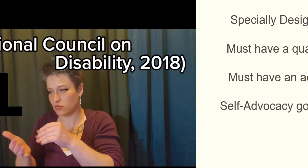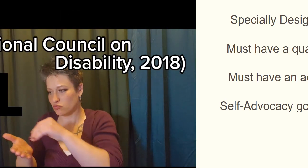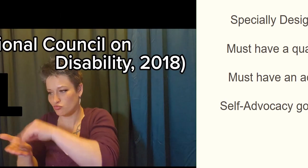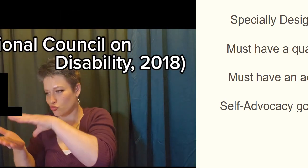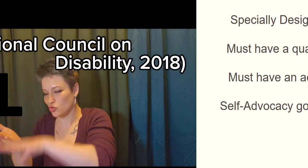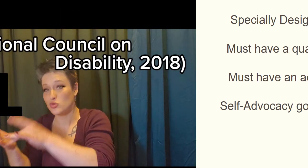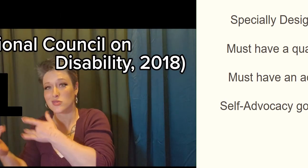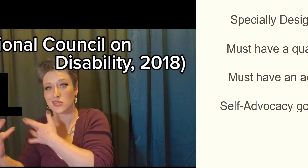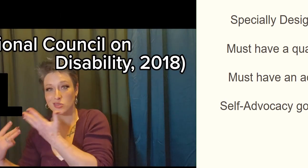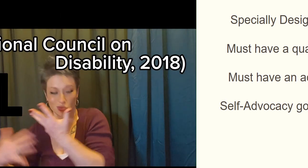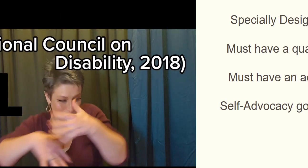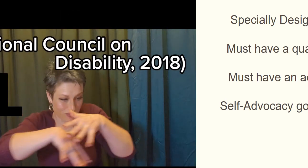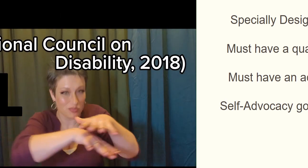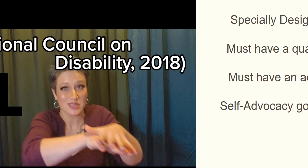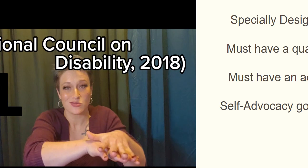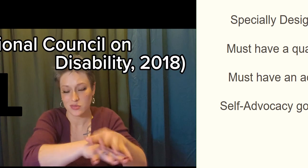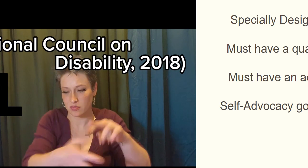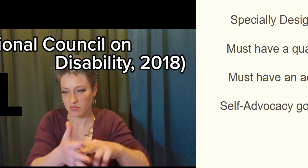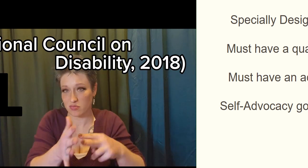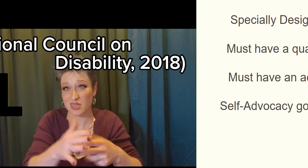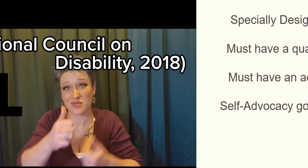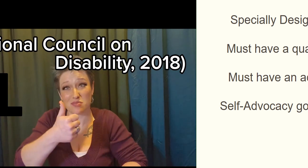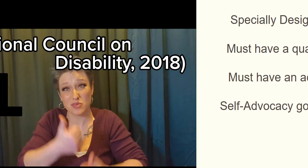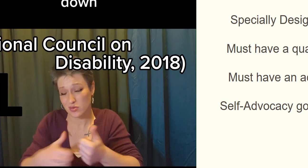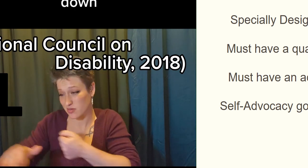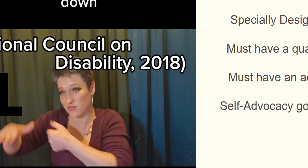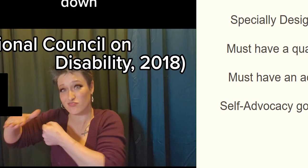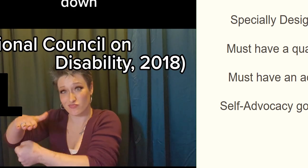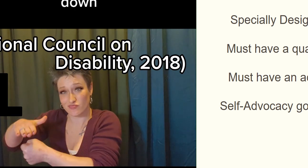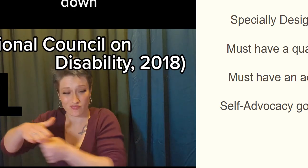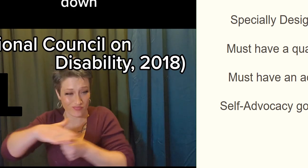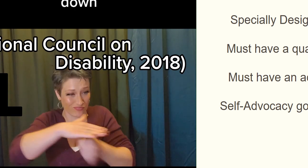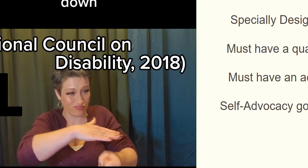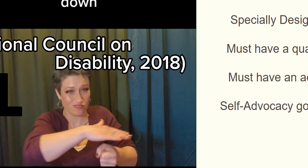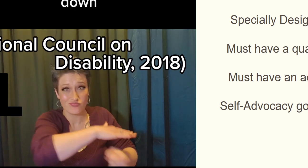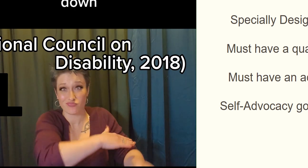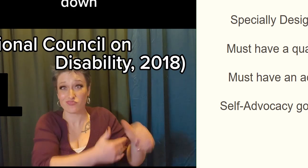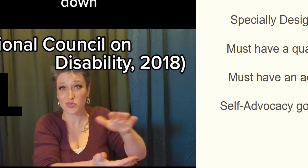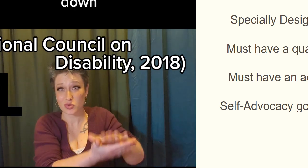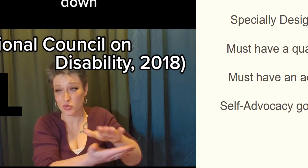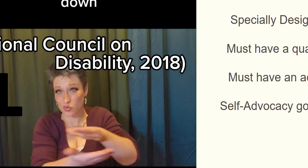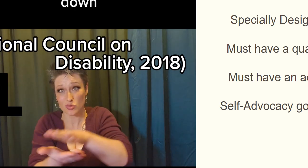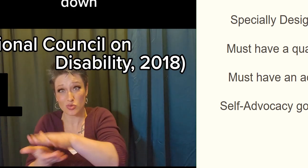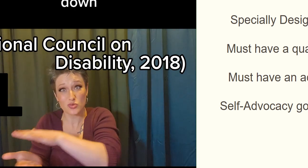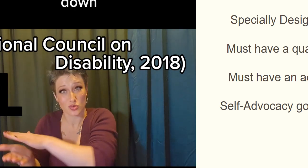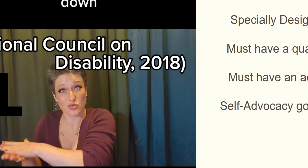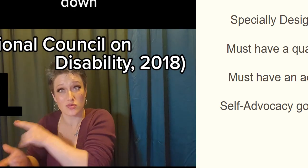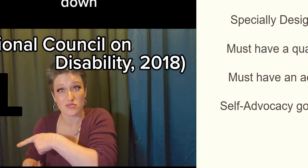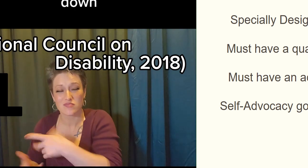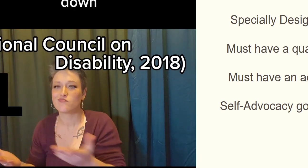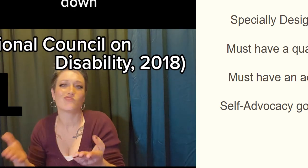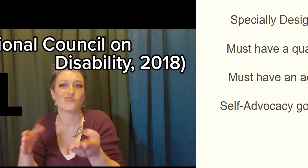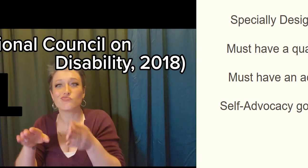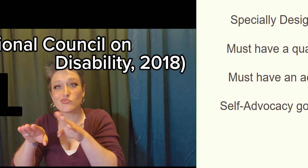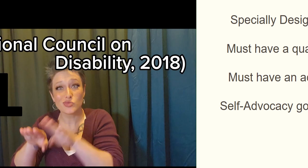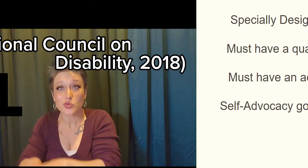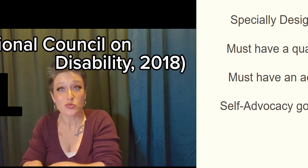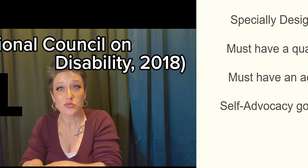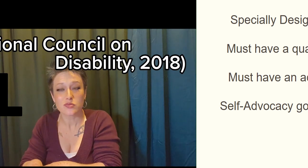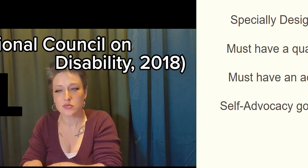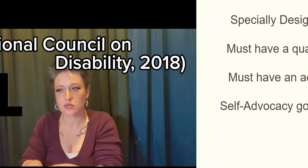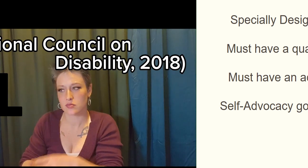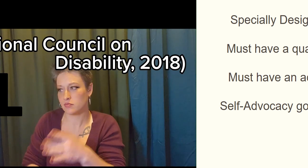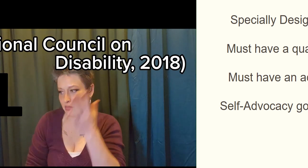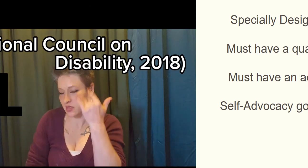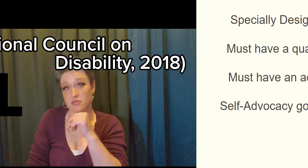So with so many students being mainstreamed, it means that a lot of these institutions have been shut down